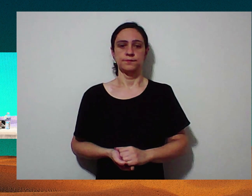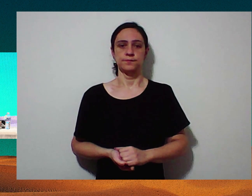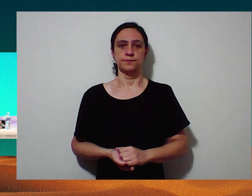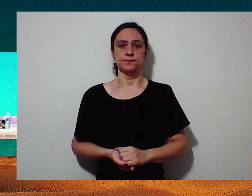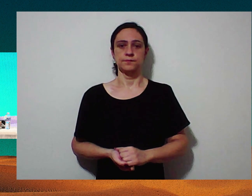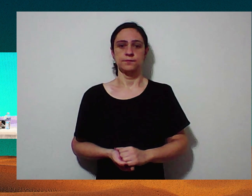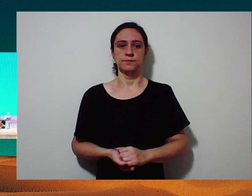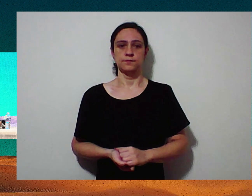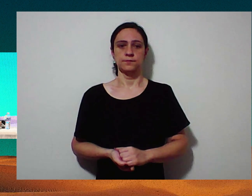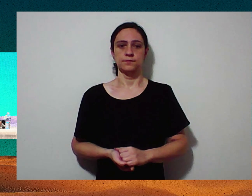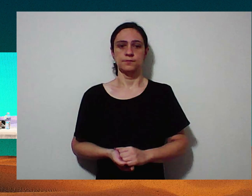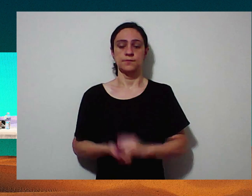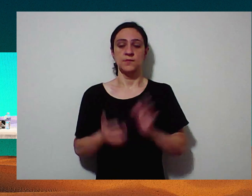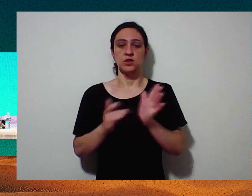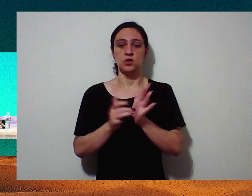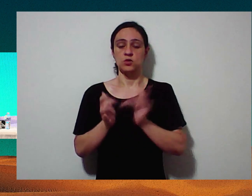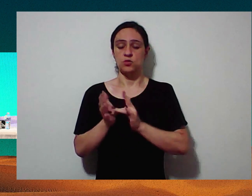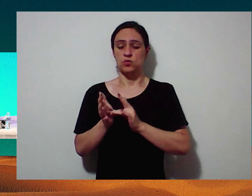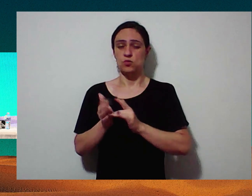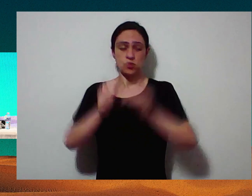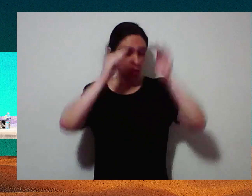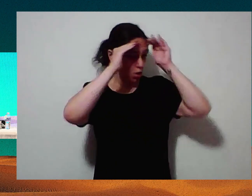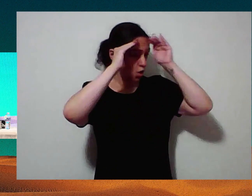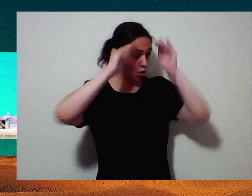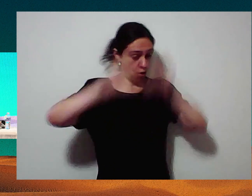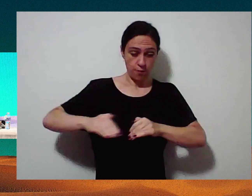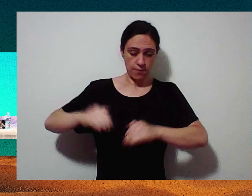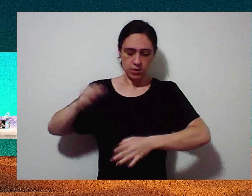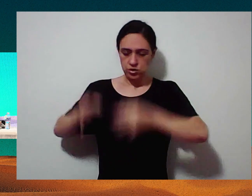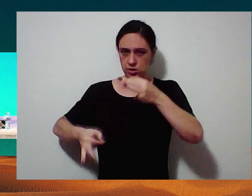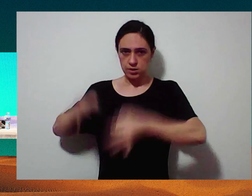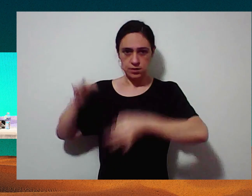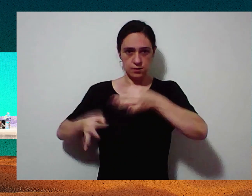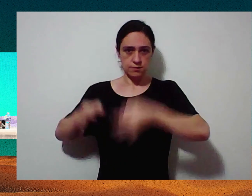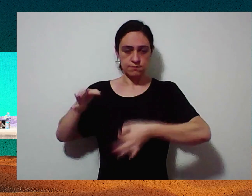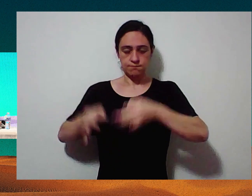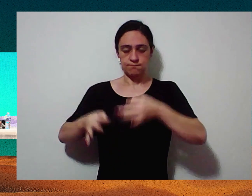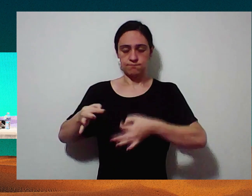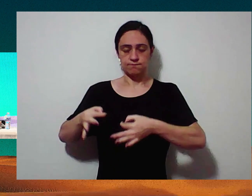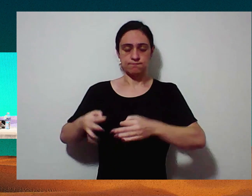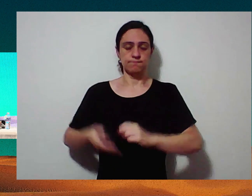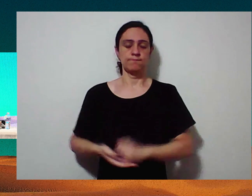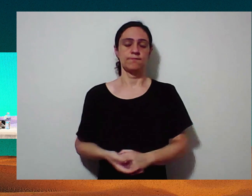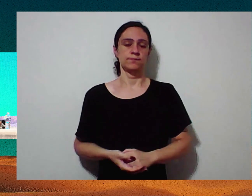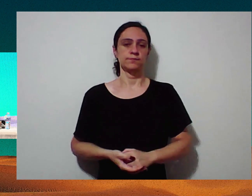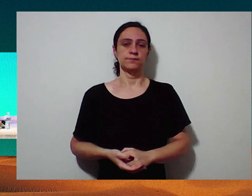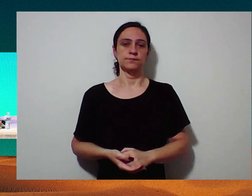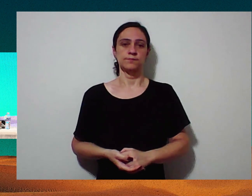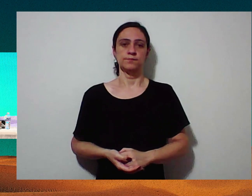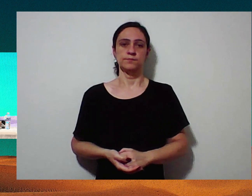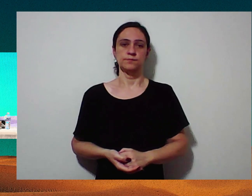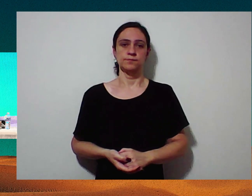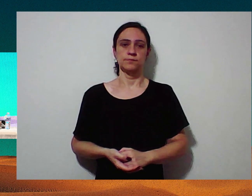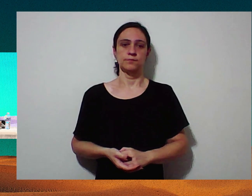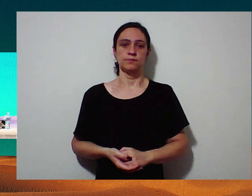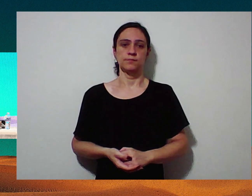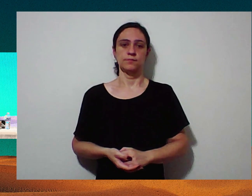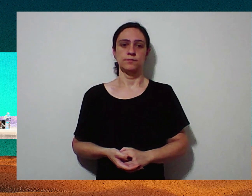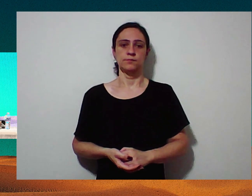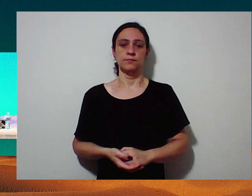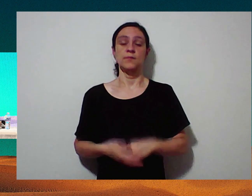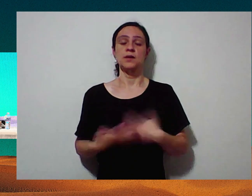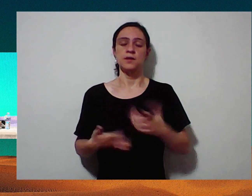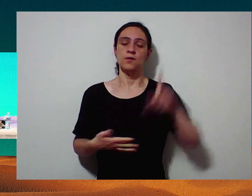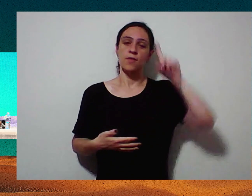toda desobediência. judging all disobedience. E no fim, irmãos, Deus então tomará o reino do seu